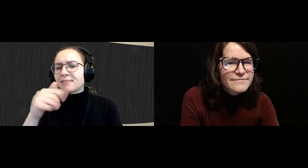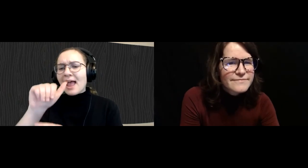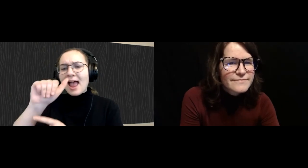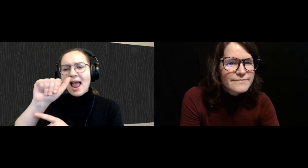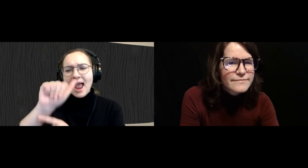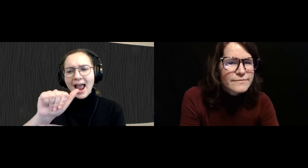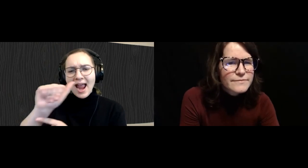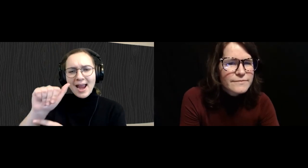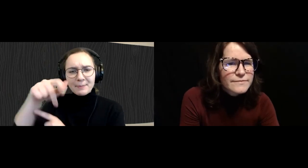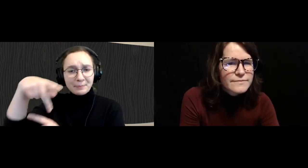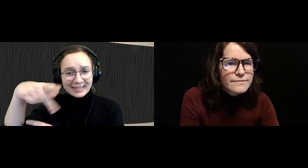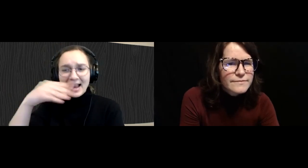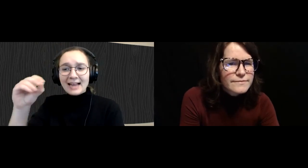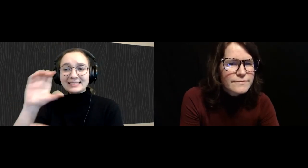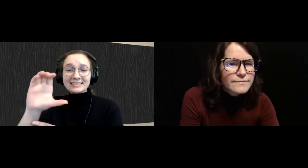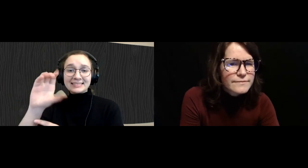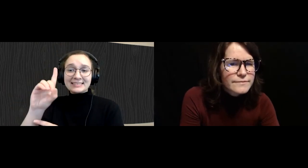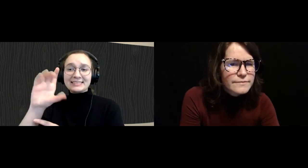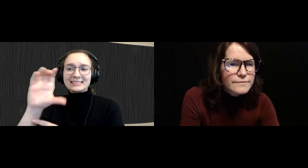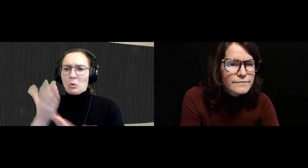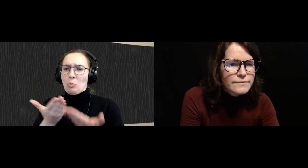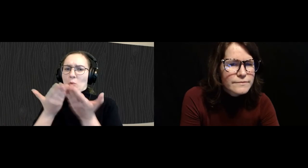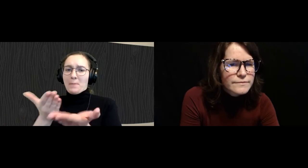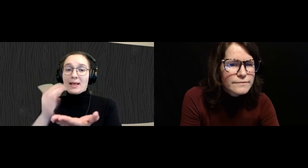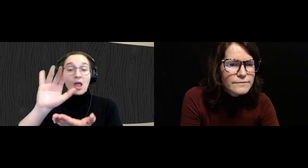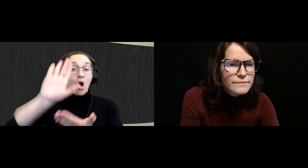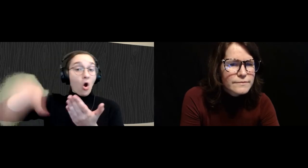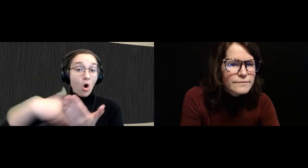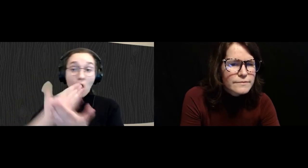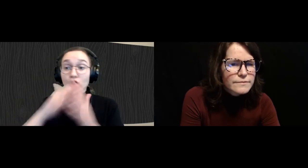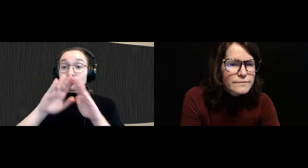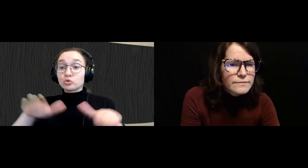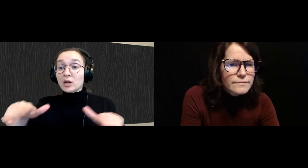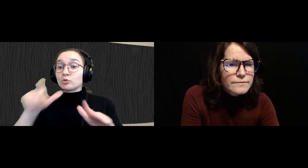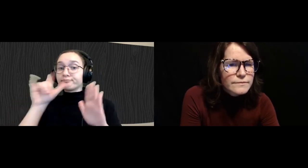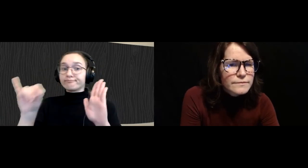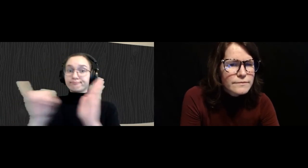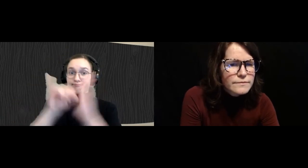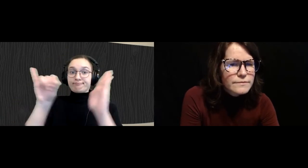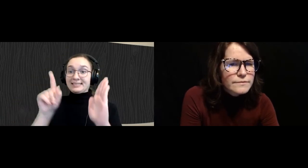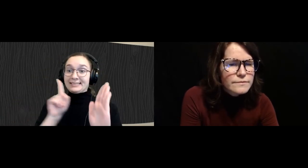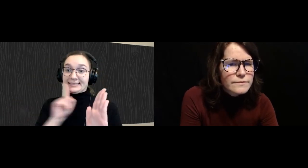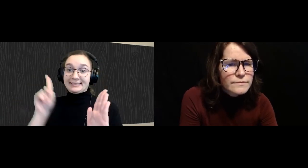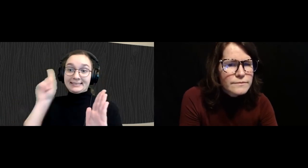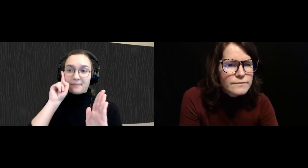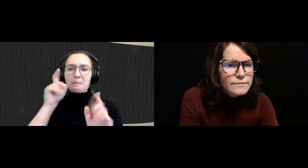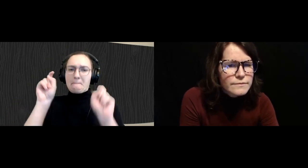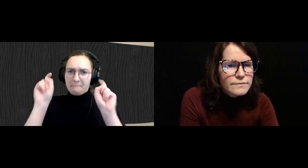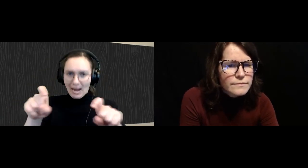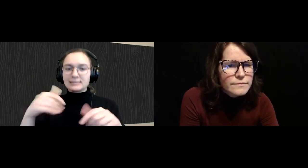Tracy has a question that says, AAP and CDC recommend that all children who are identified